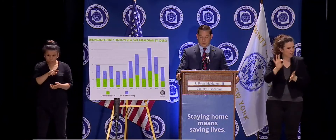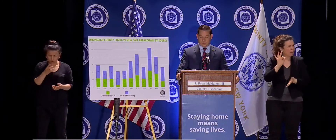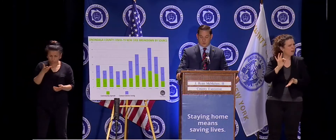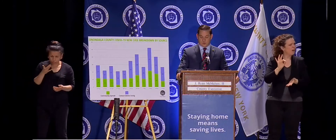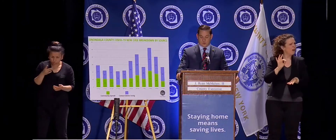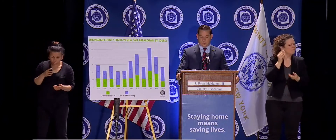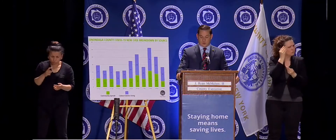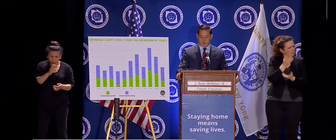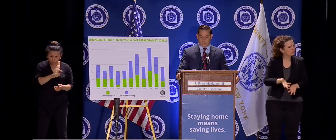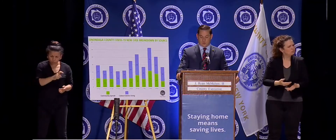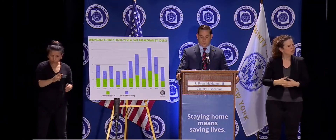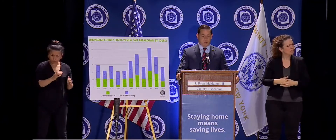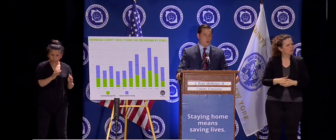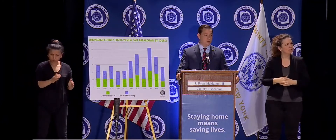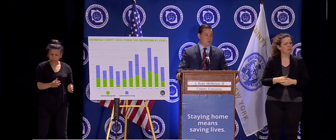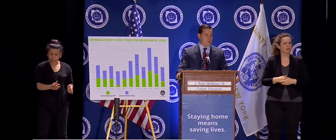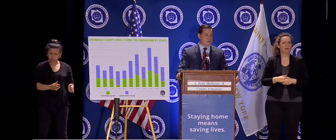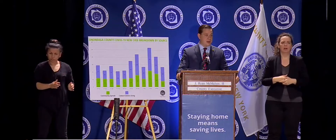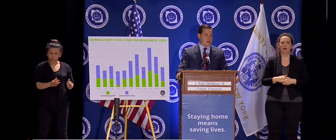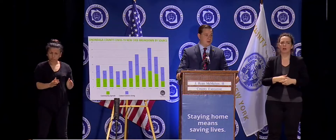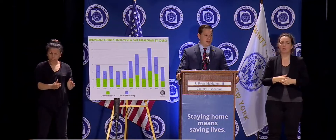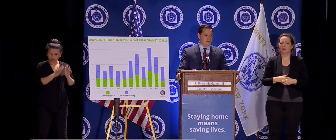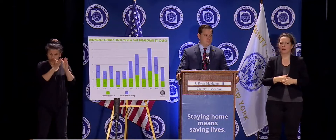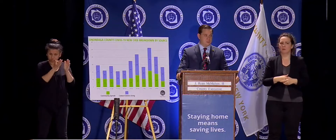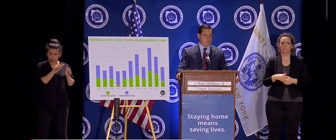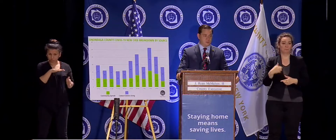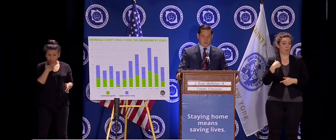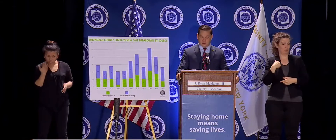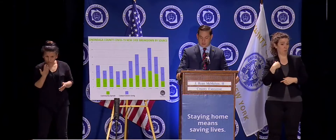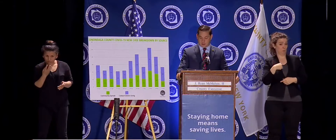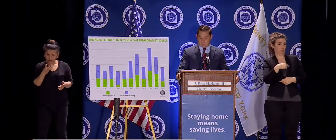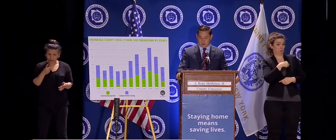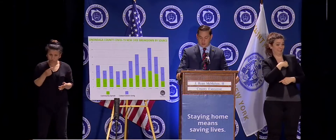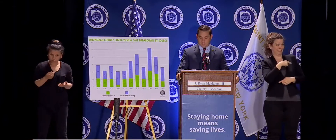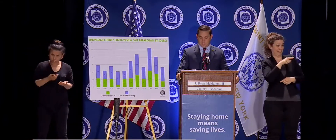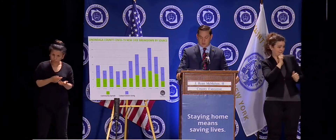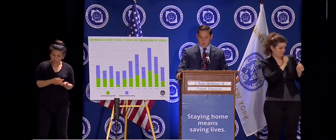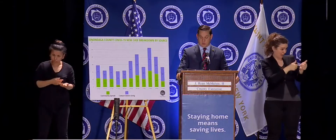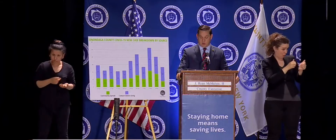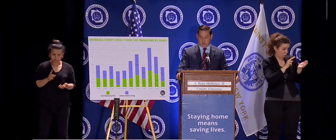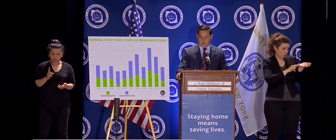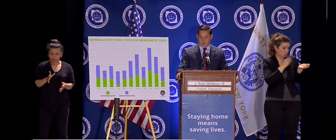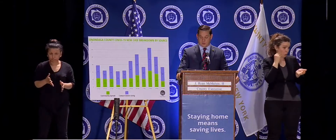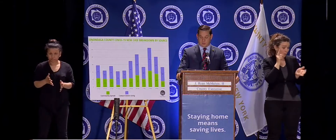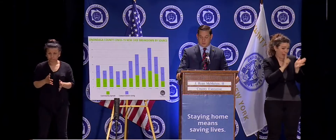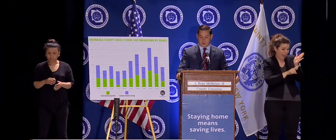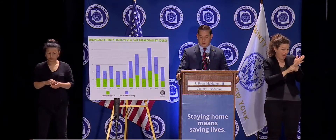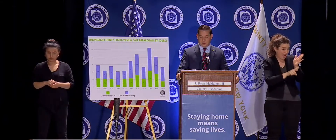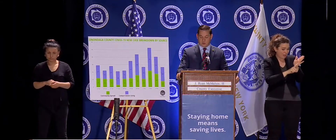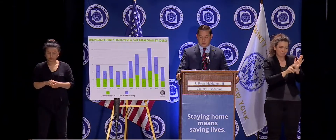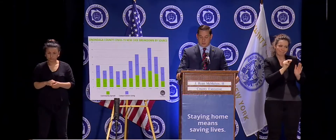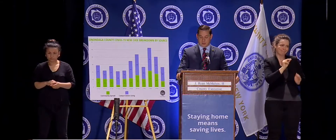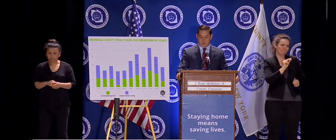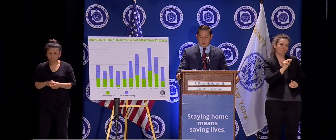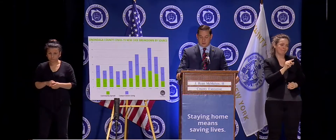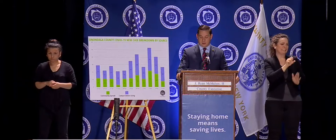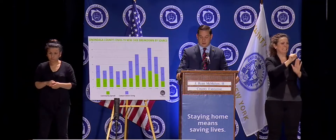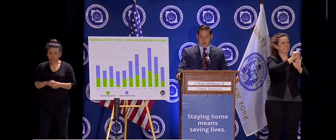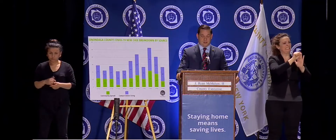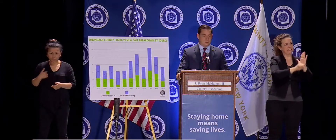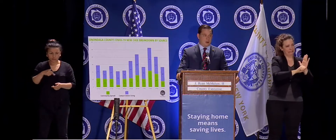county health department? So we don't, because that's not our lane. We've been, but we know that those numbers are including